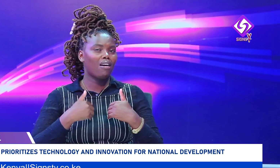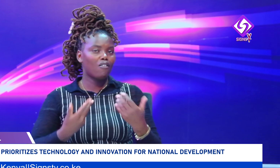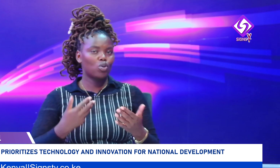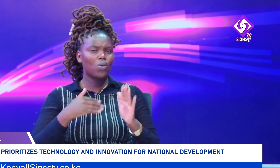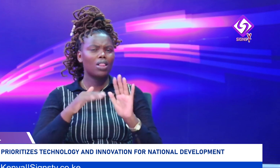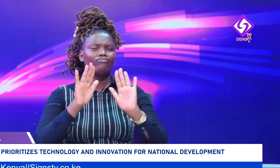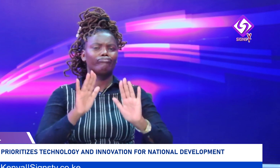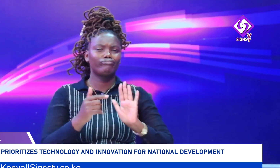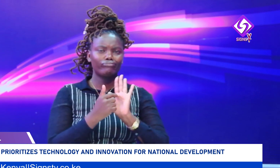On other news,